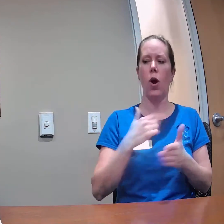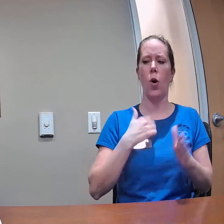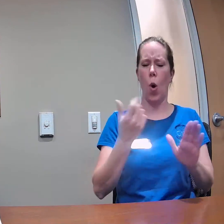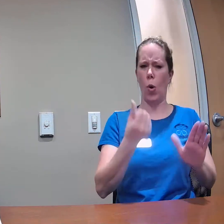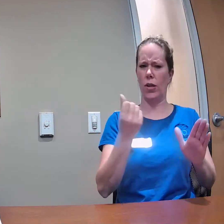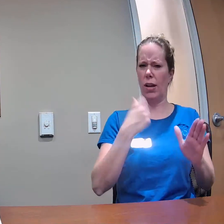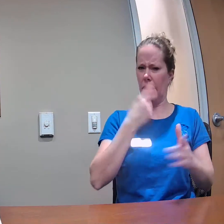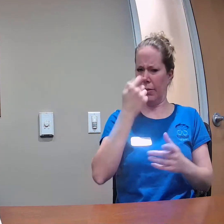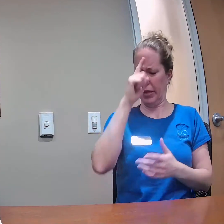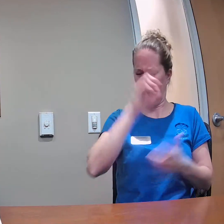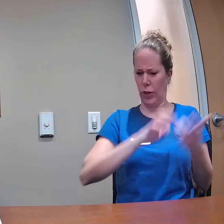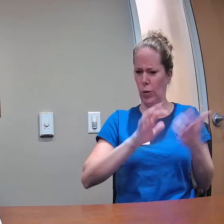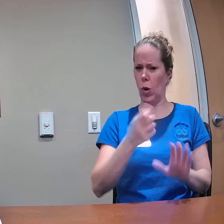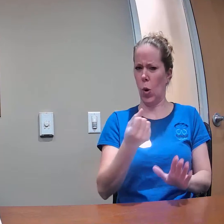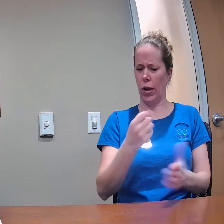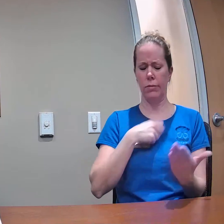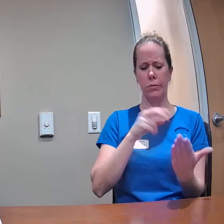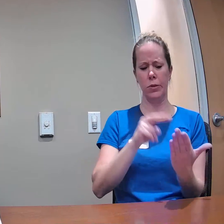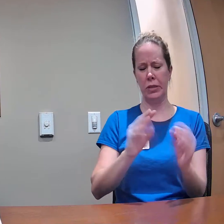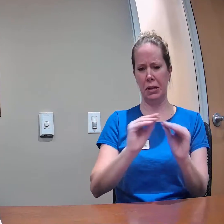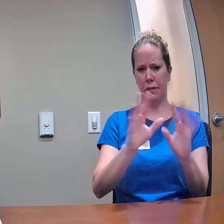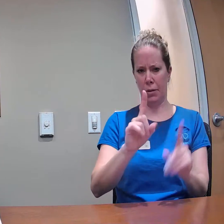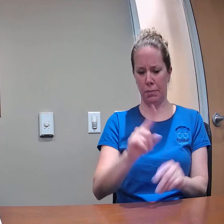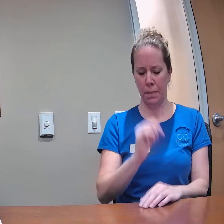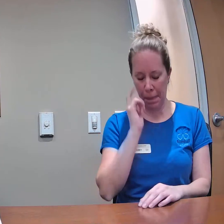okay, I'm a little bit confused here. Sorry, just give me a minute.